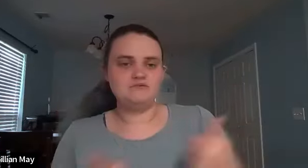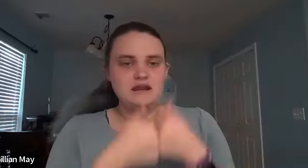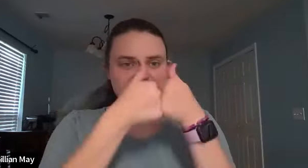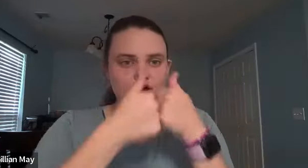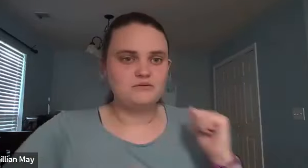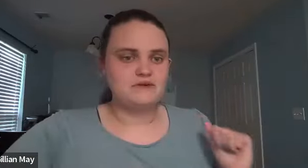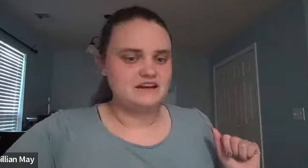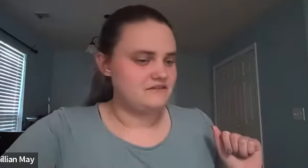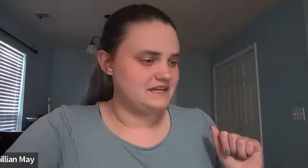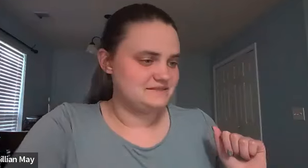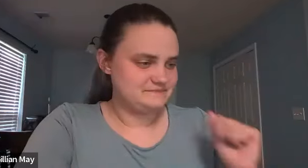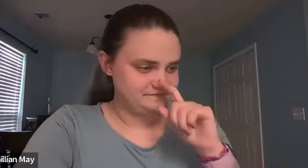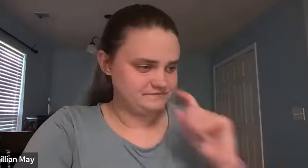ready to go, ready to fight.